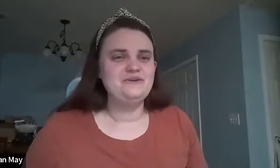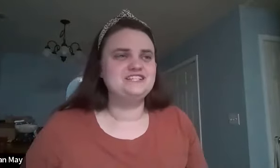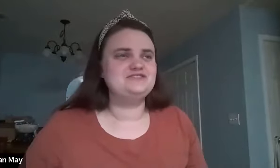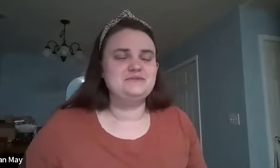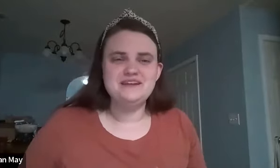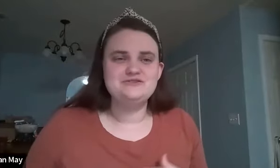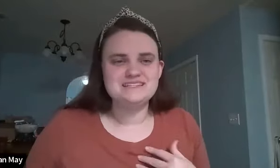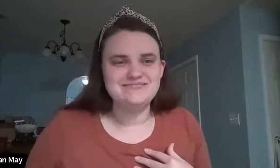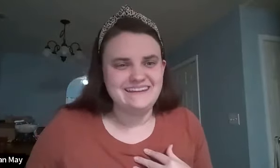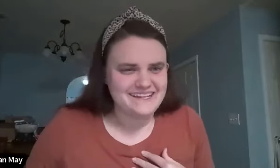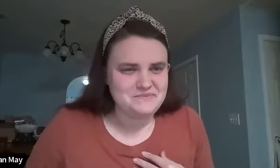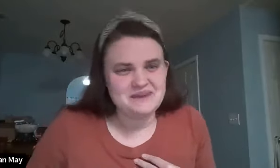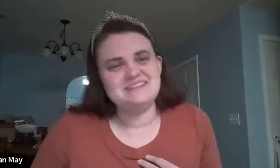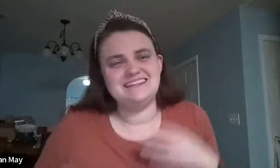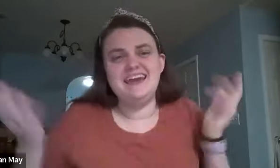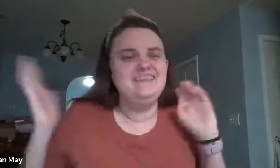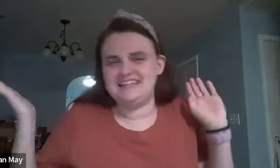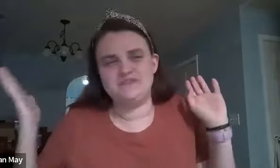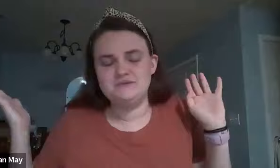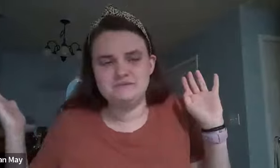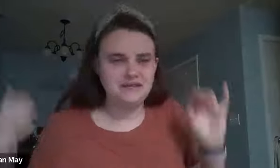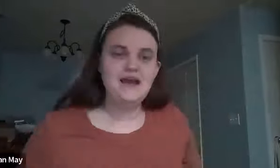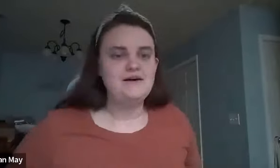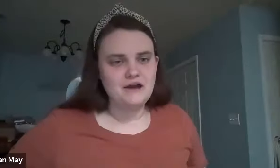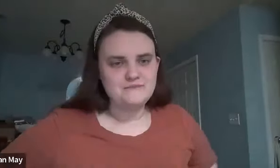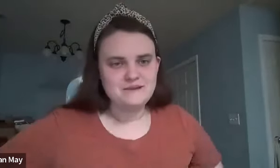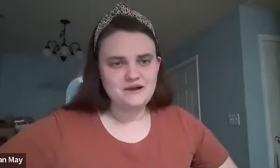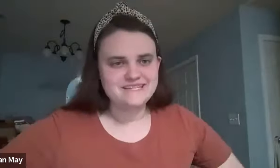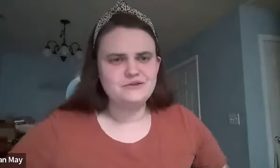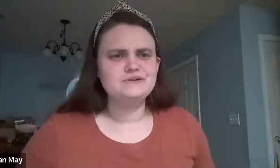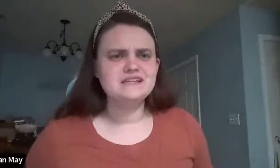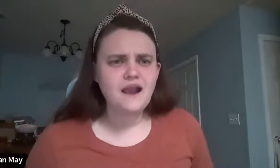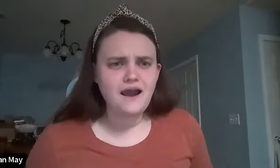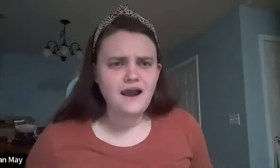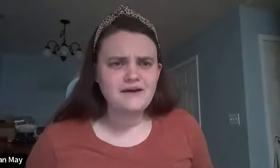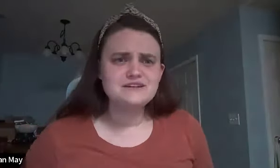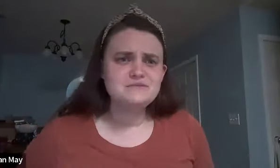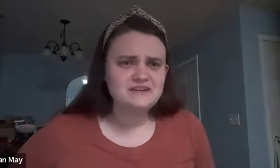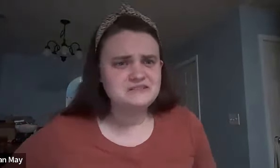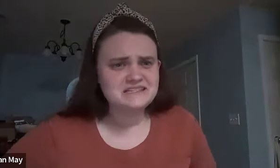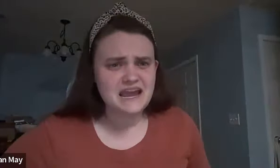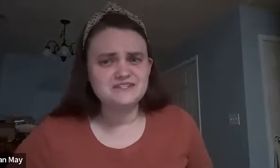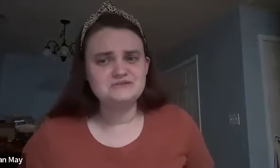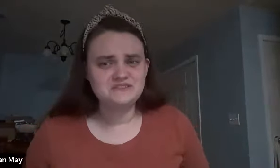which for me, who doesn't really like tomatoes, I was like, that's fine with me. Other people I tell, they're always like, tomato doesn't have its own